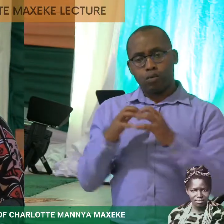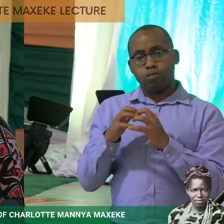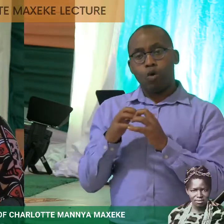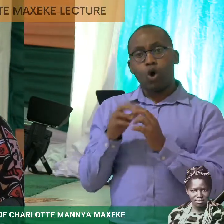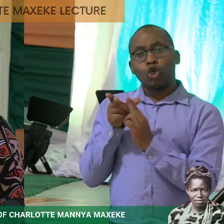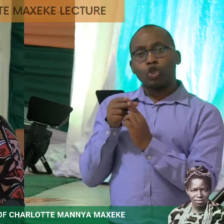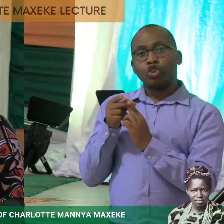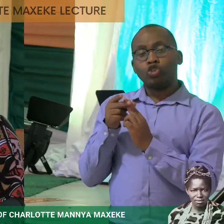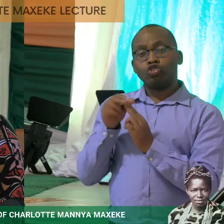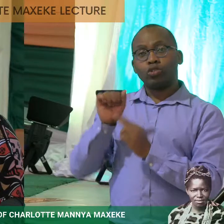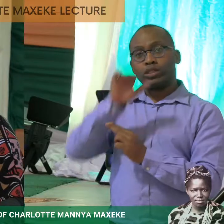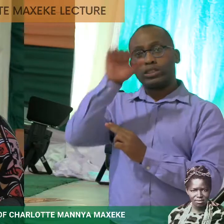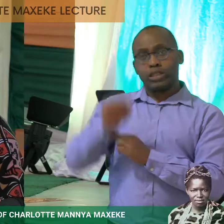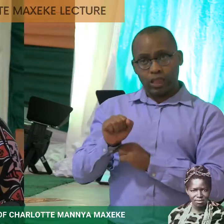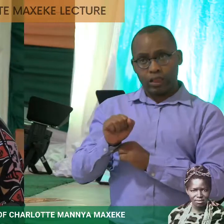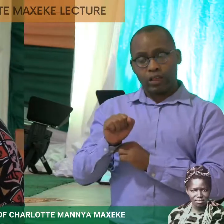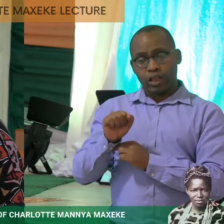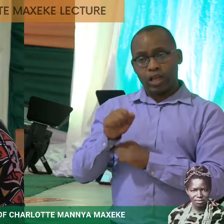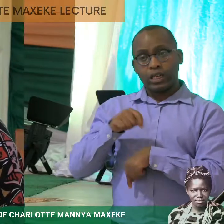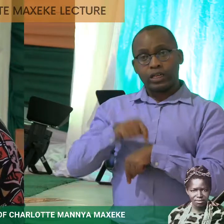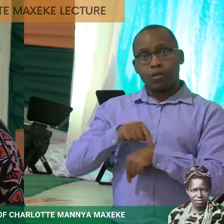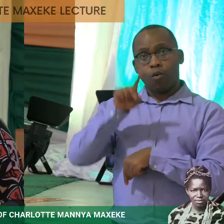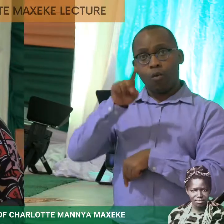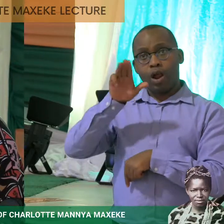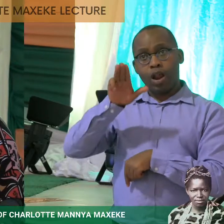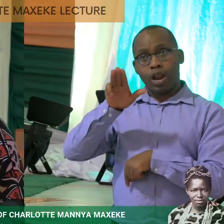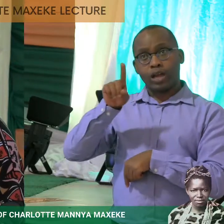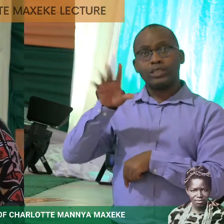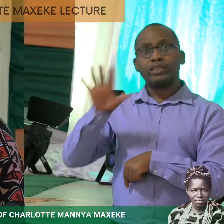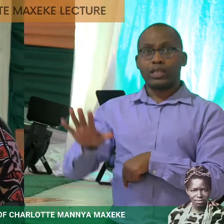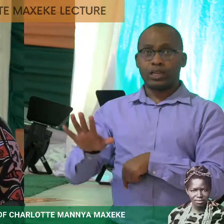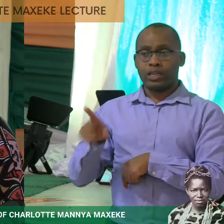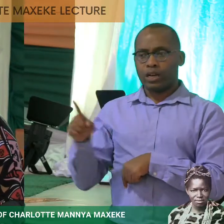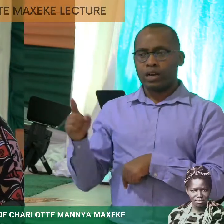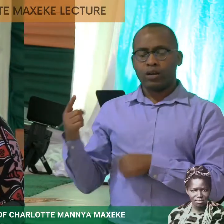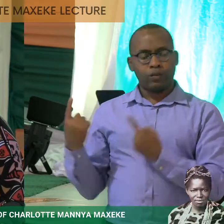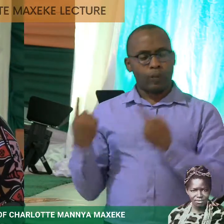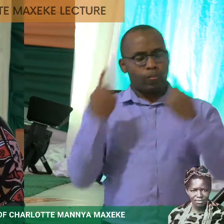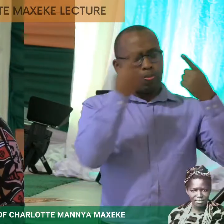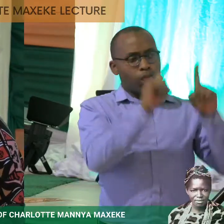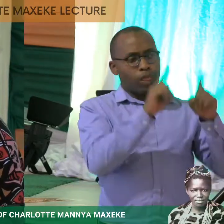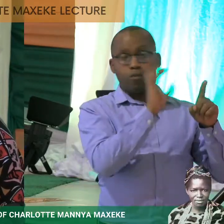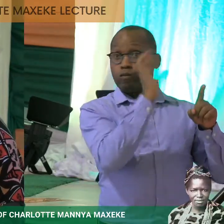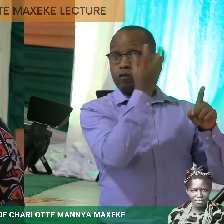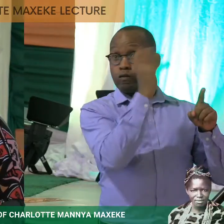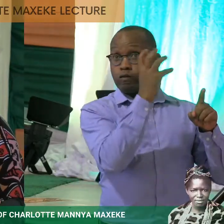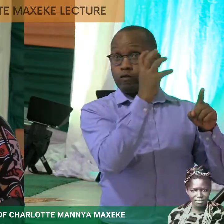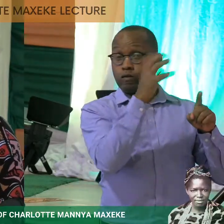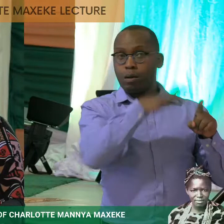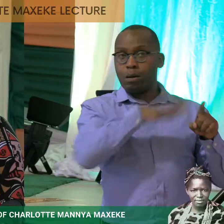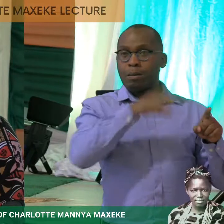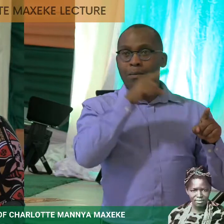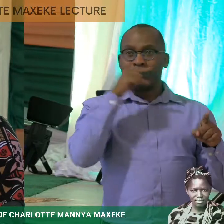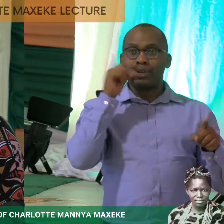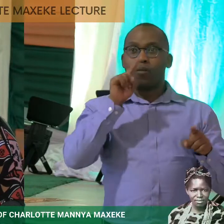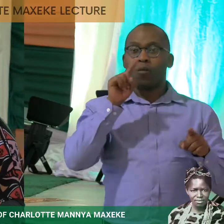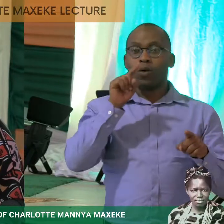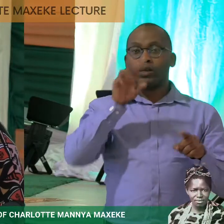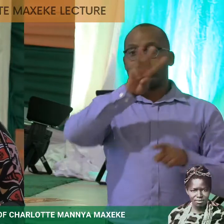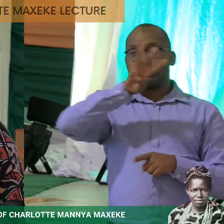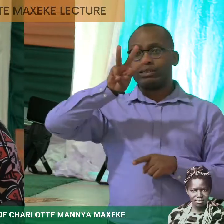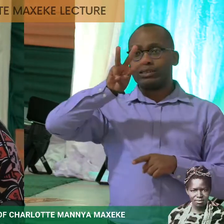Mama uCharlotte Manya Maxeke went to Vryhoek in Bloemfontein 1912 as the